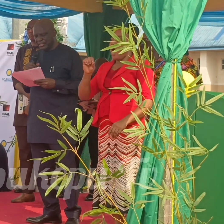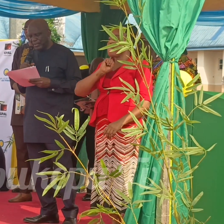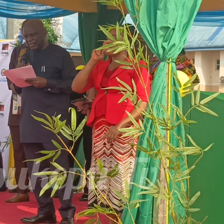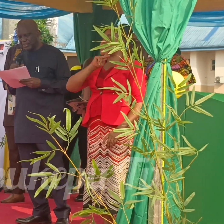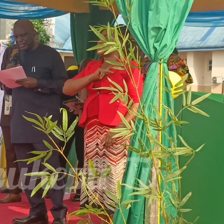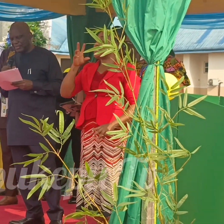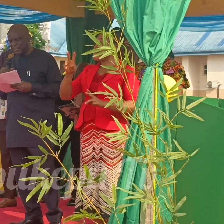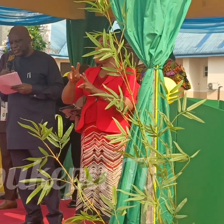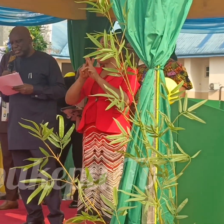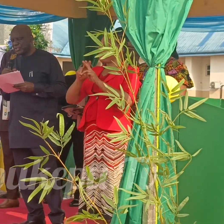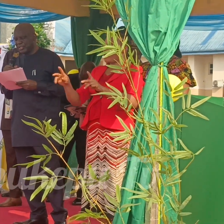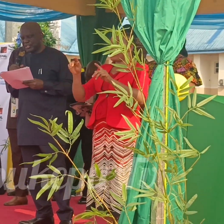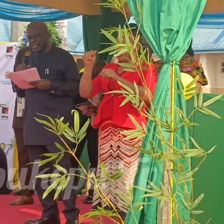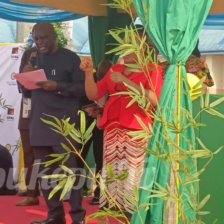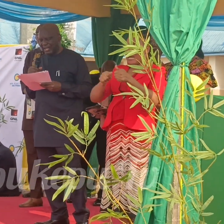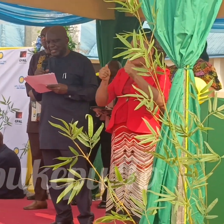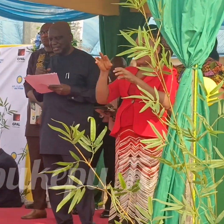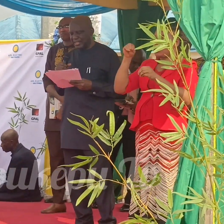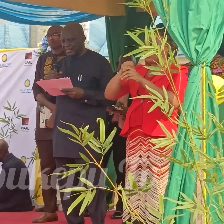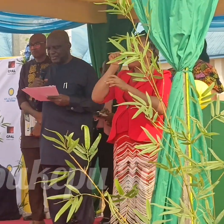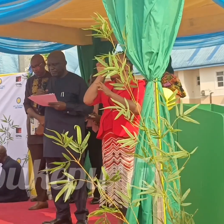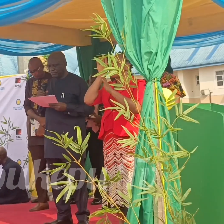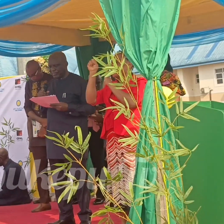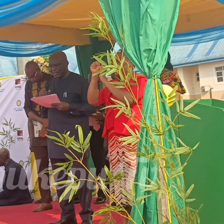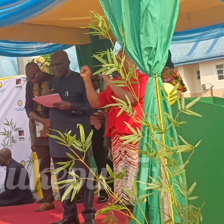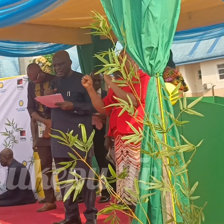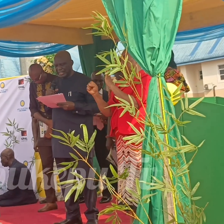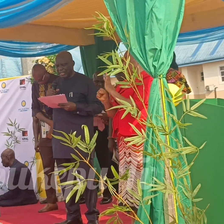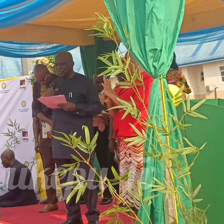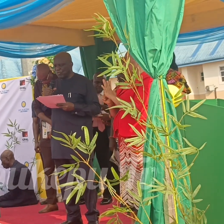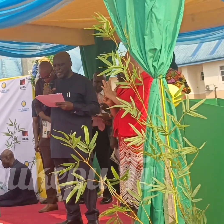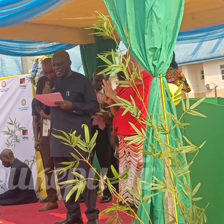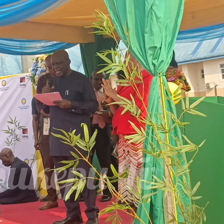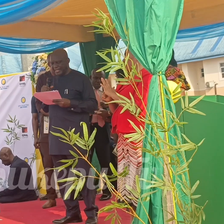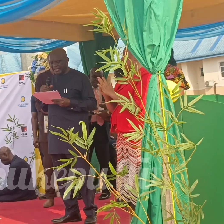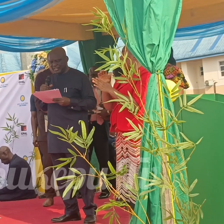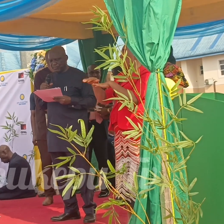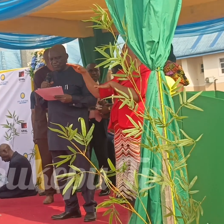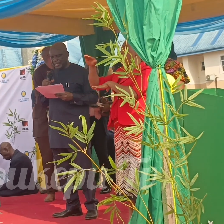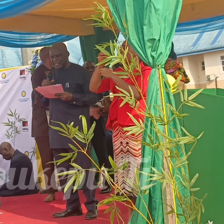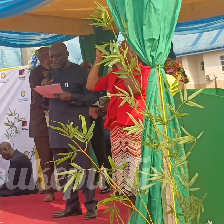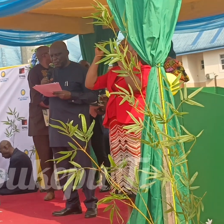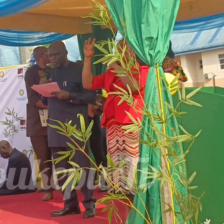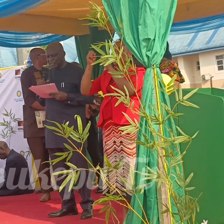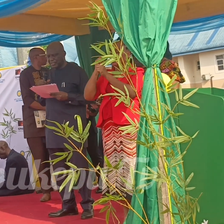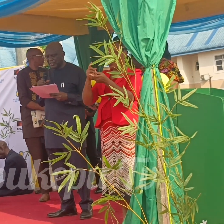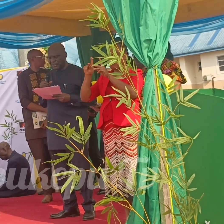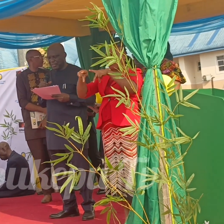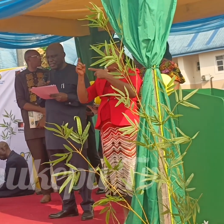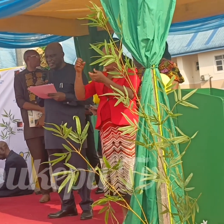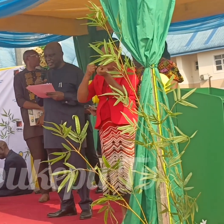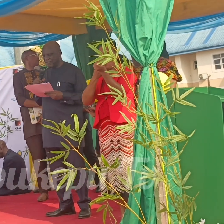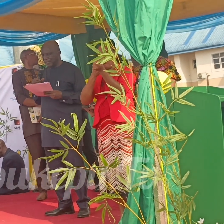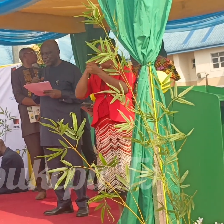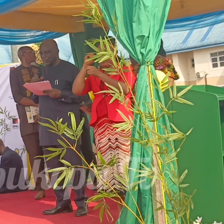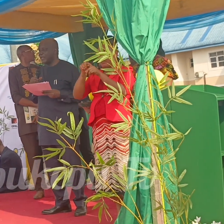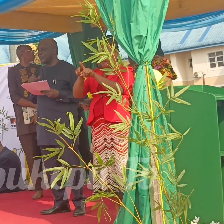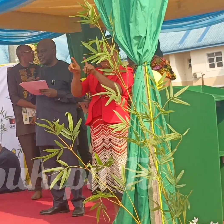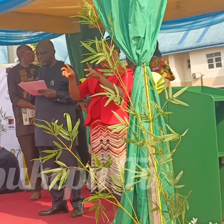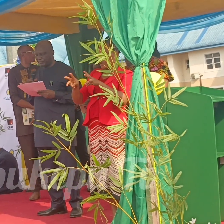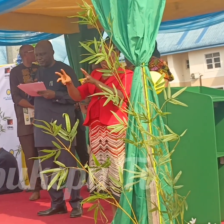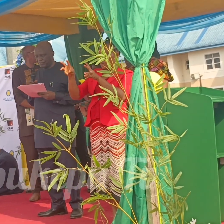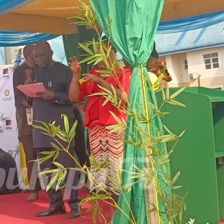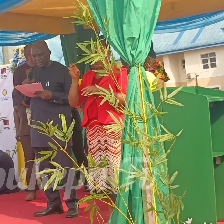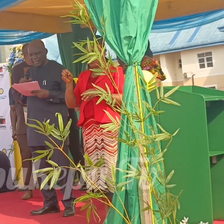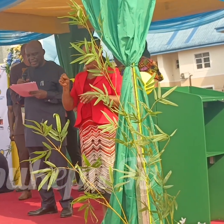appreciate the various administrations in Abia State have over the decades provided support in their various